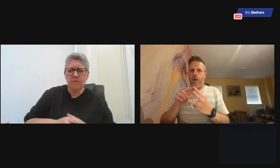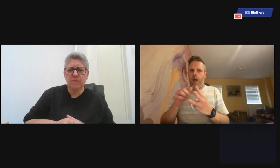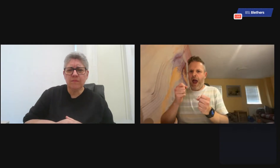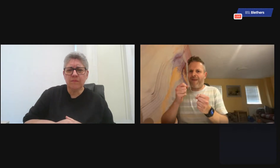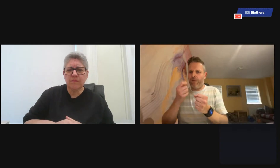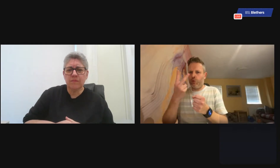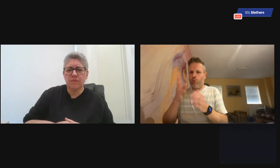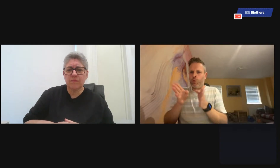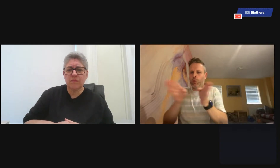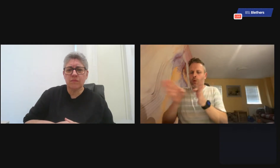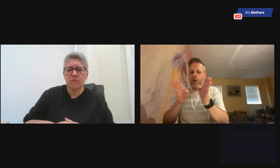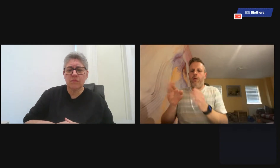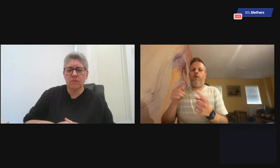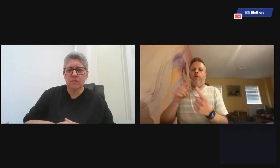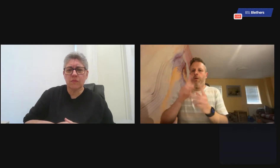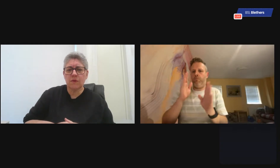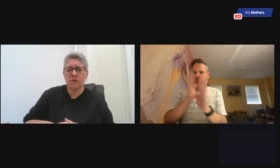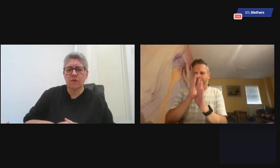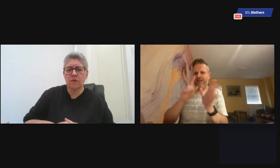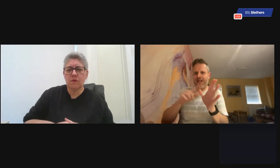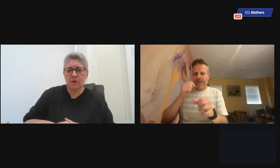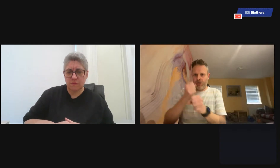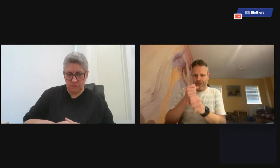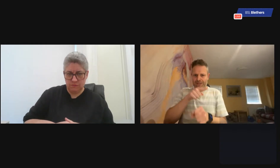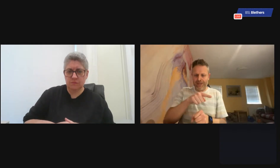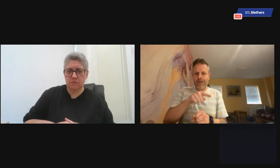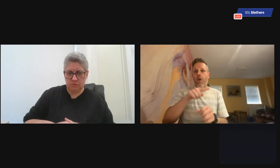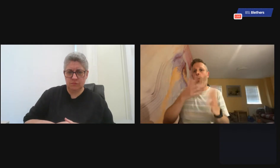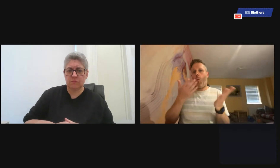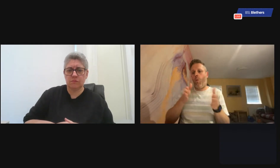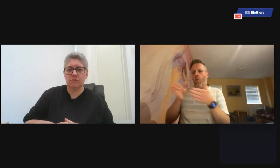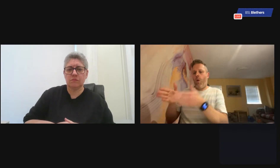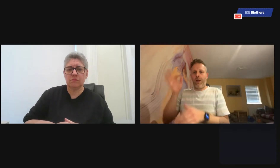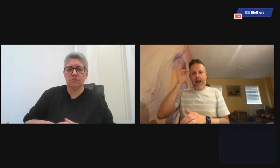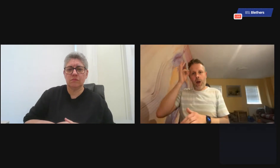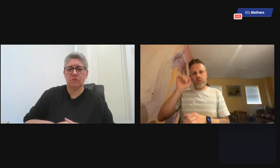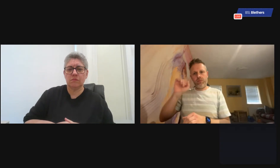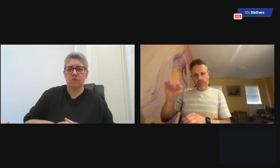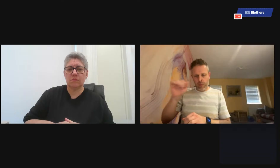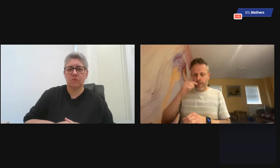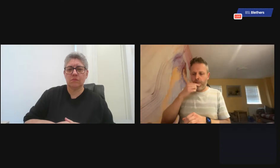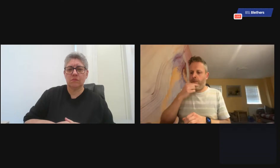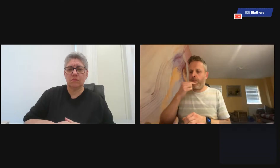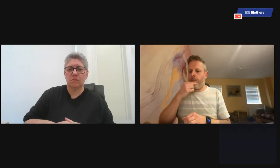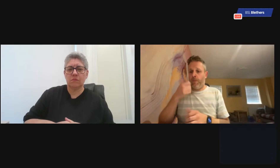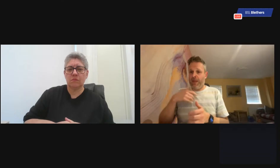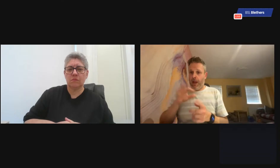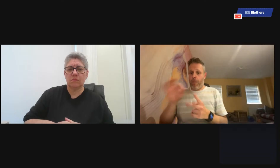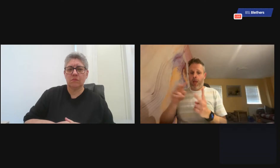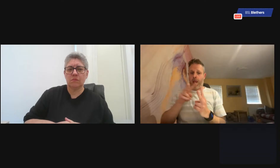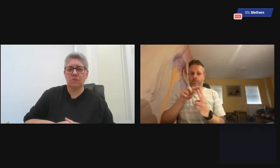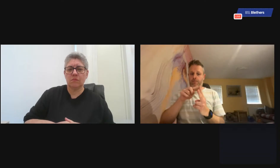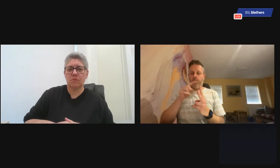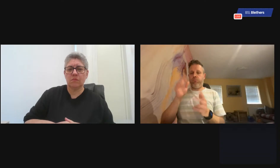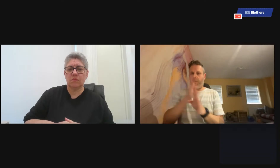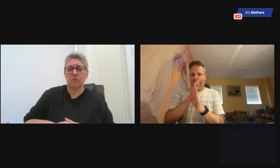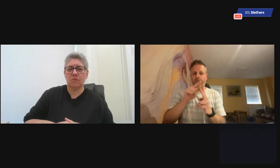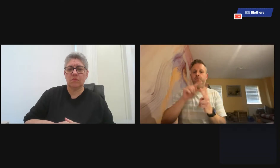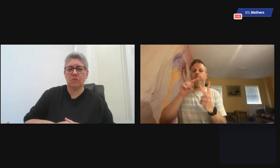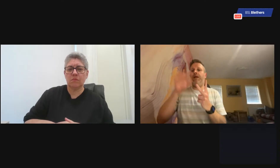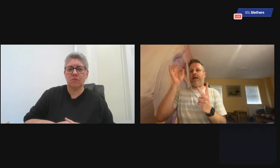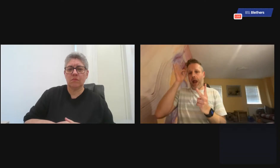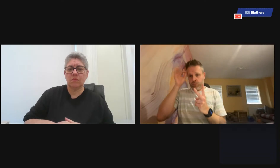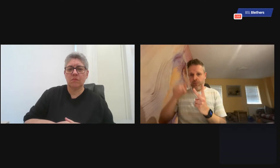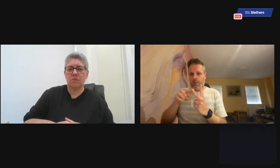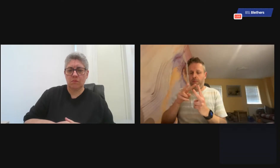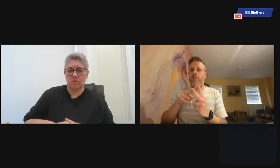council agencies? How does that work? There's two ways, actually. There is a private agency, there is a council as well.